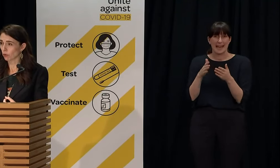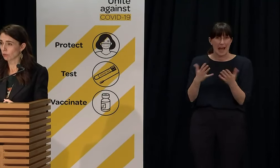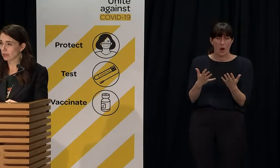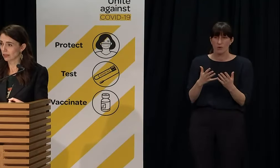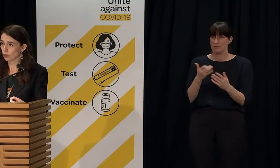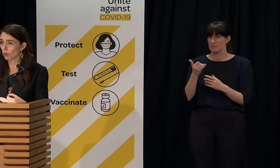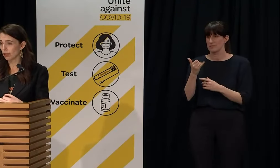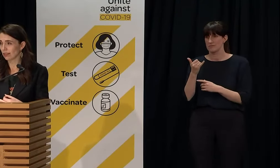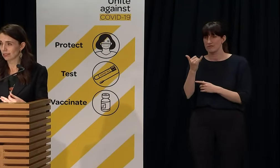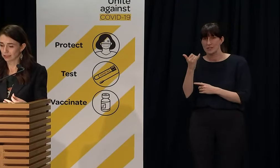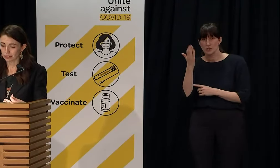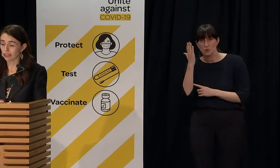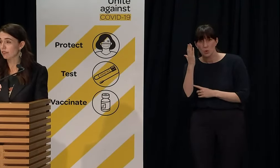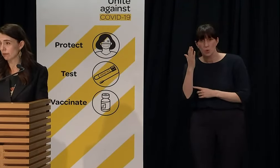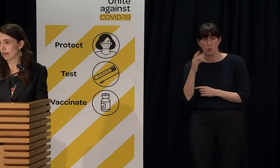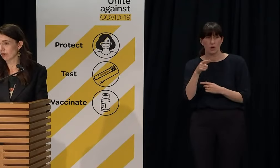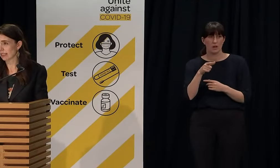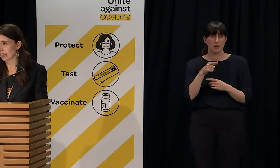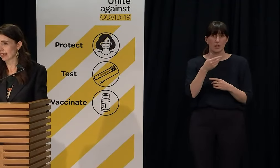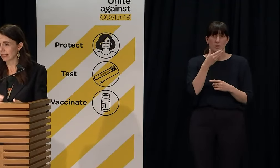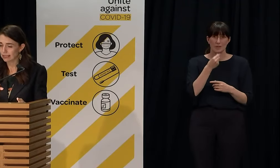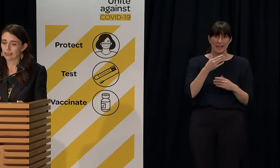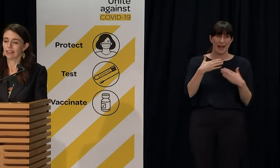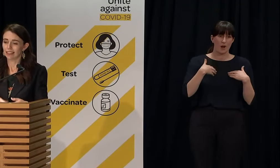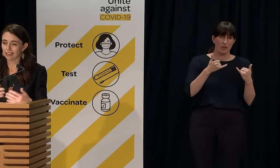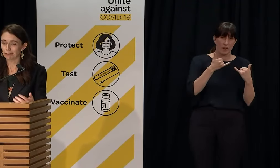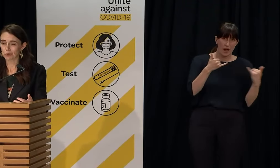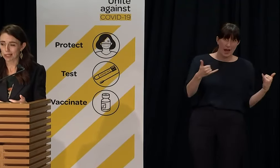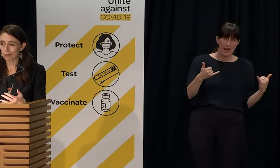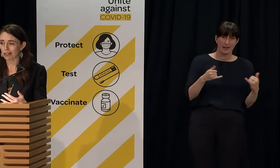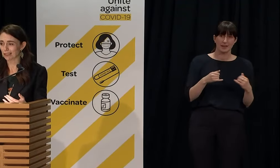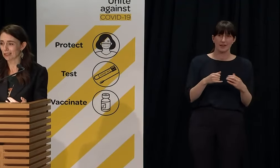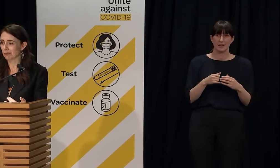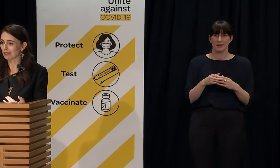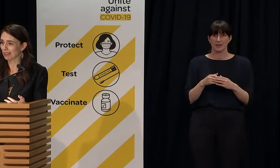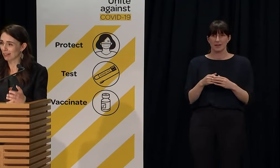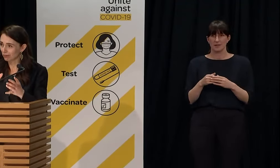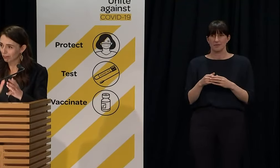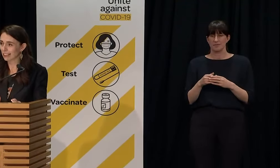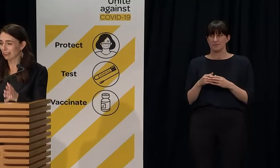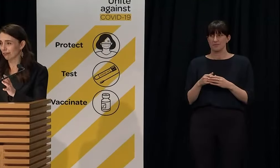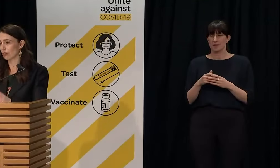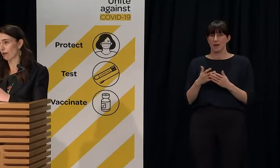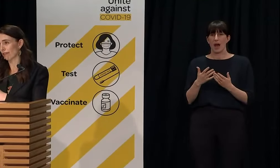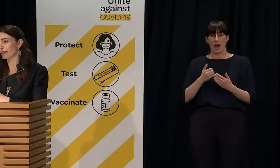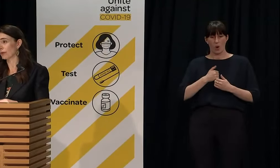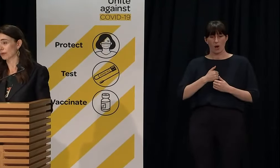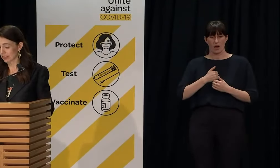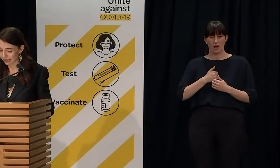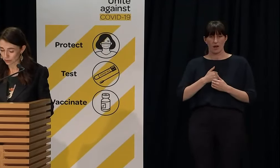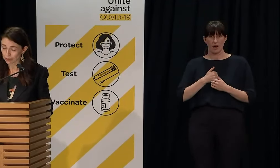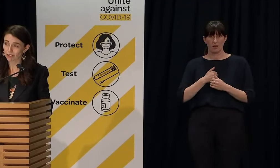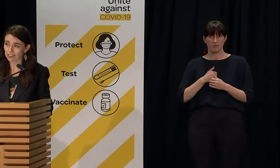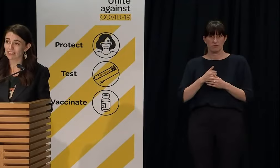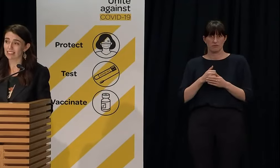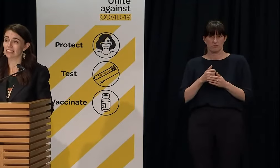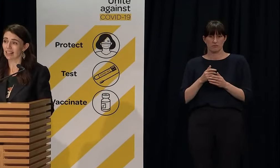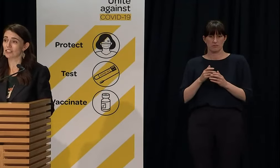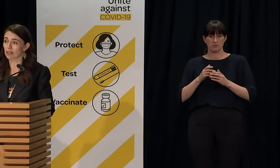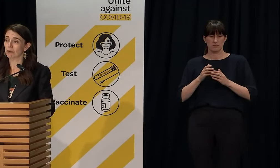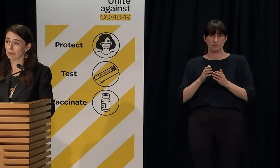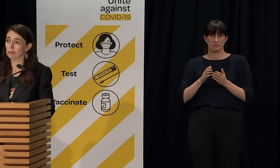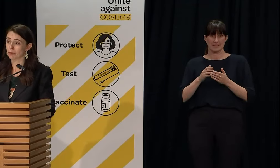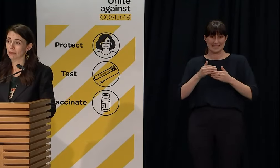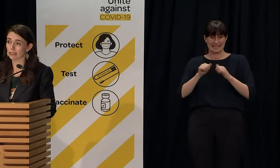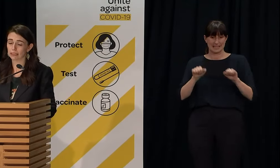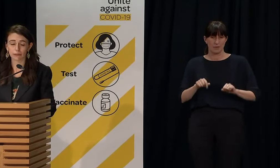other forms in order to give them the advice they need. And then of course our practice has been to have regular follow-up phone calls. 25,000 is a